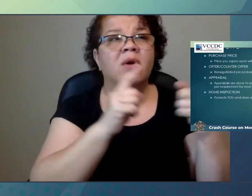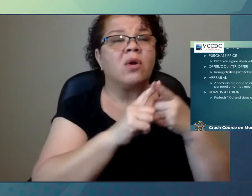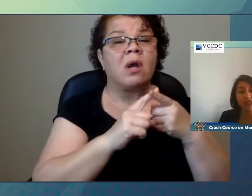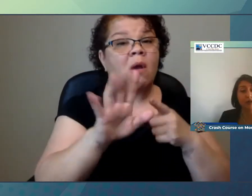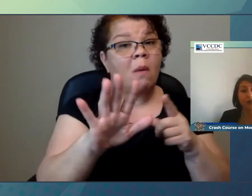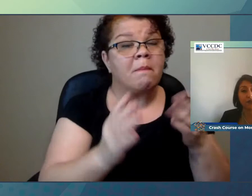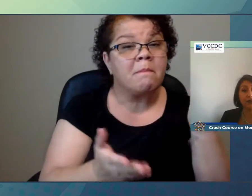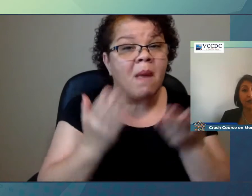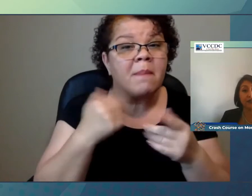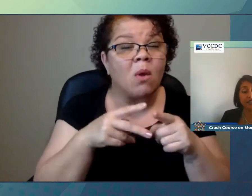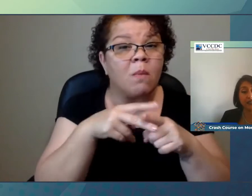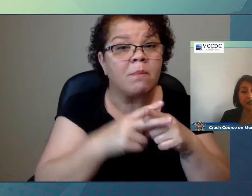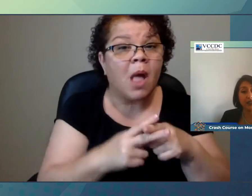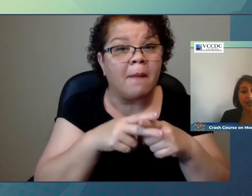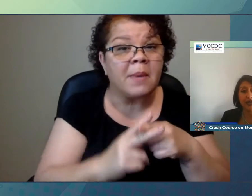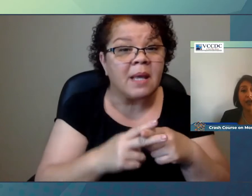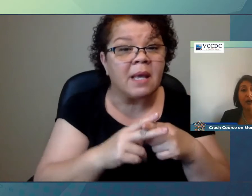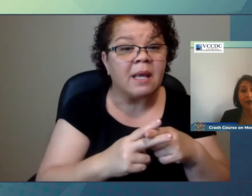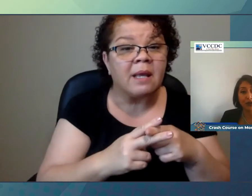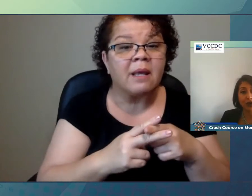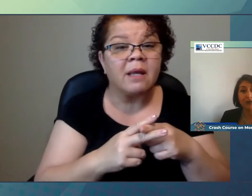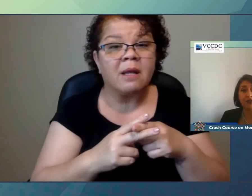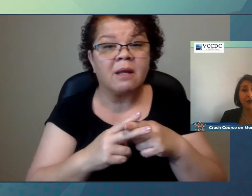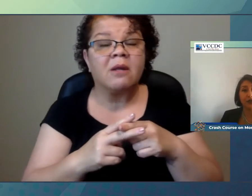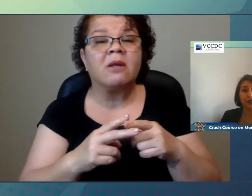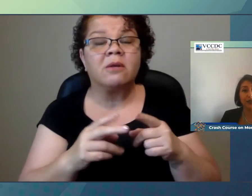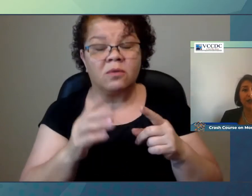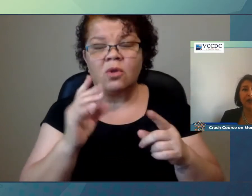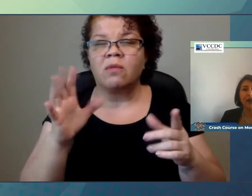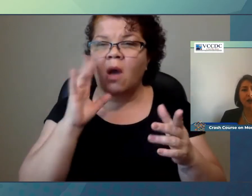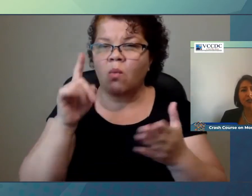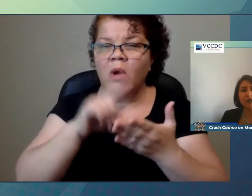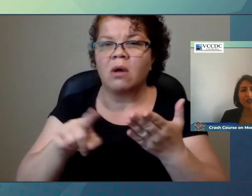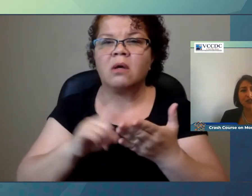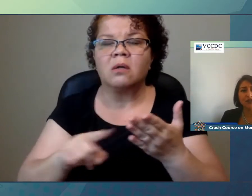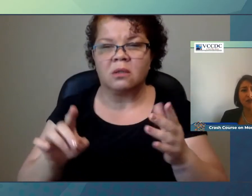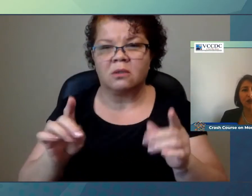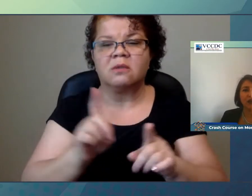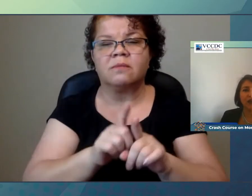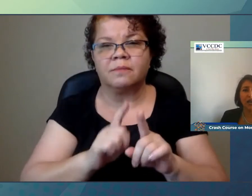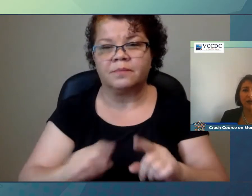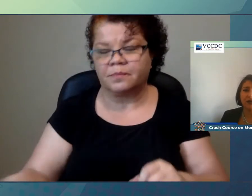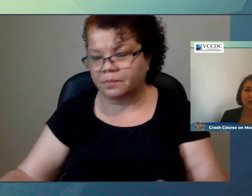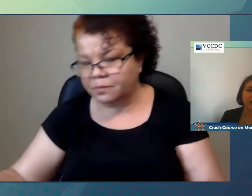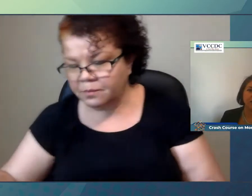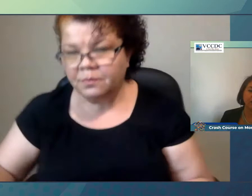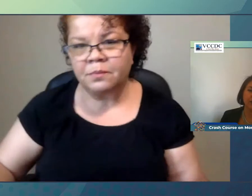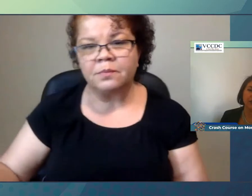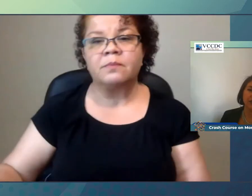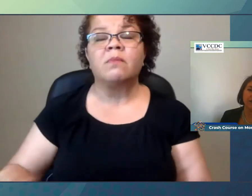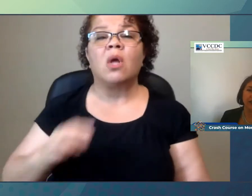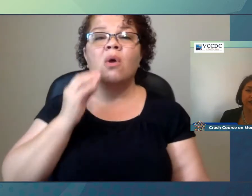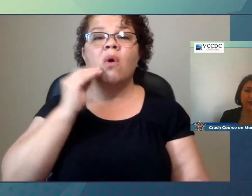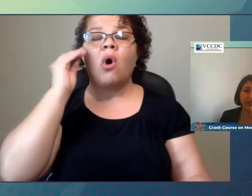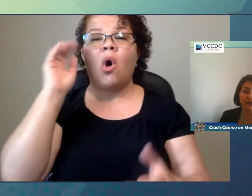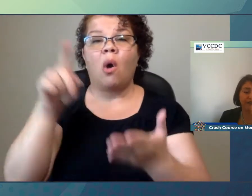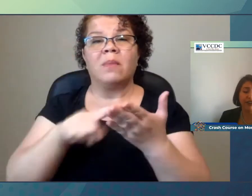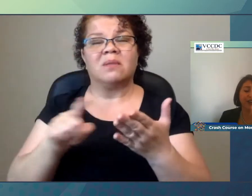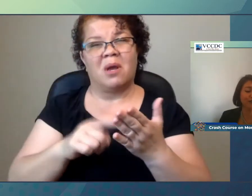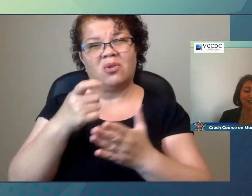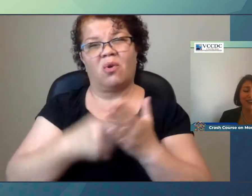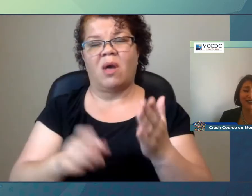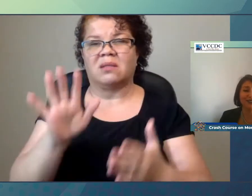and that's something that the appraiser wouldn't have taken a look at, but the home inspector would. Home inspections run, I would say, between $300